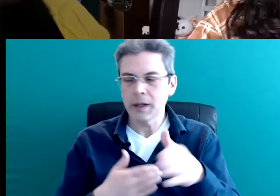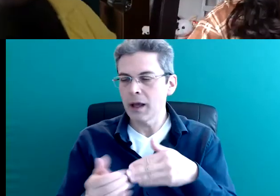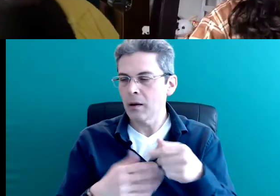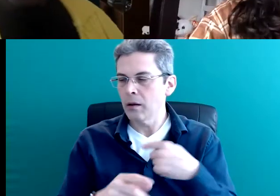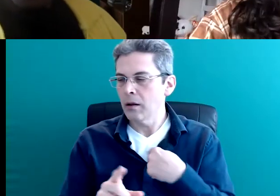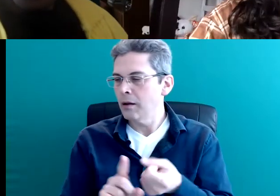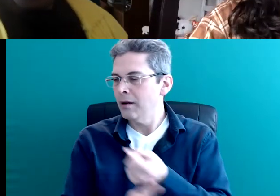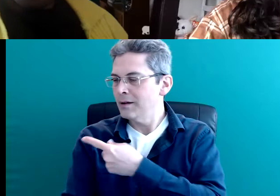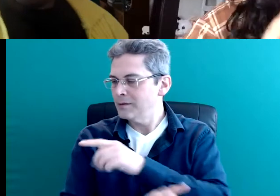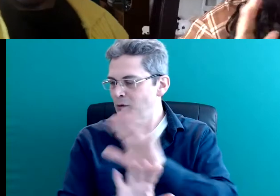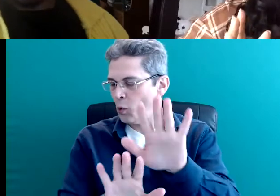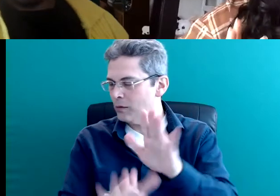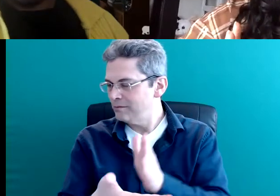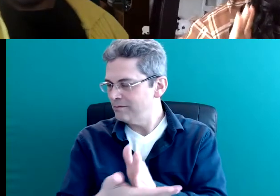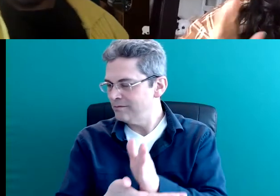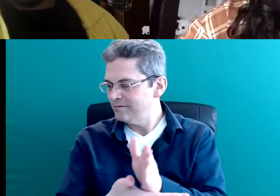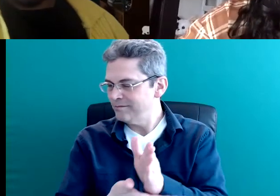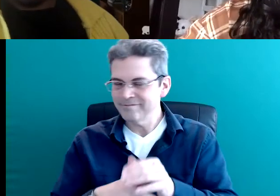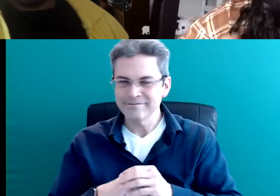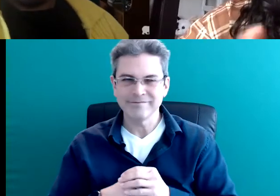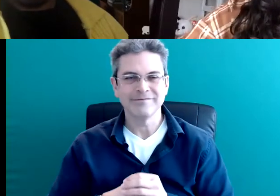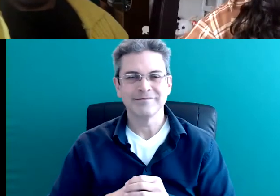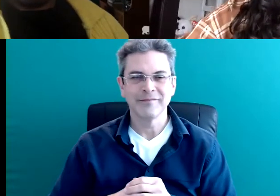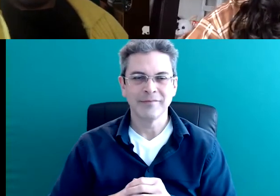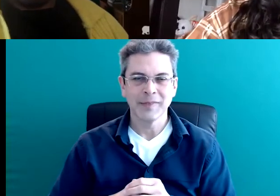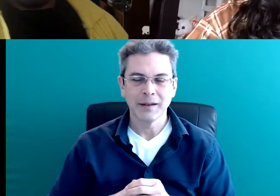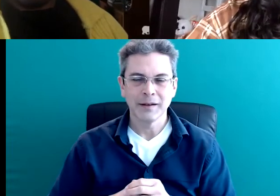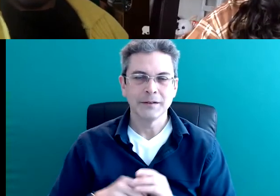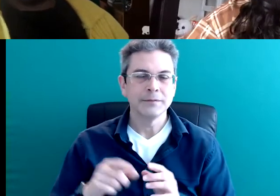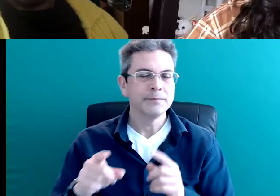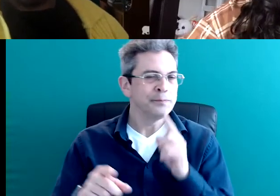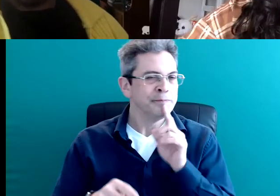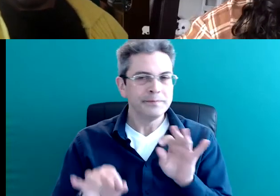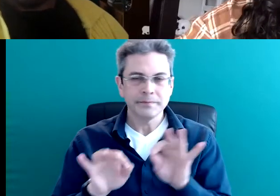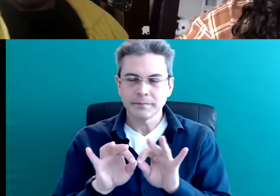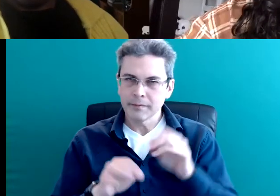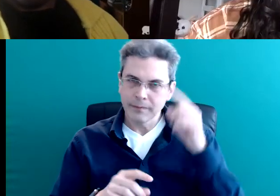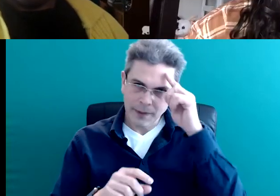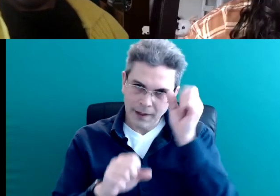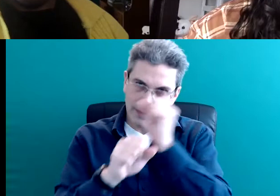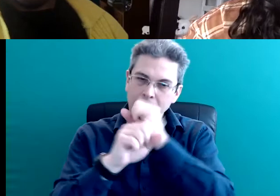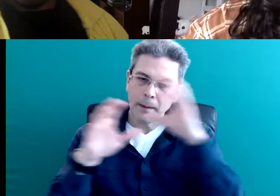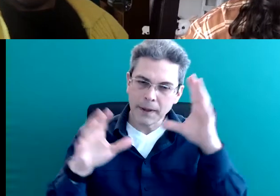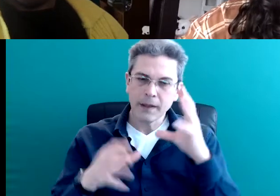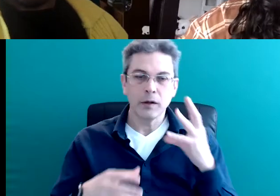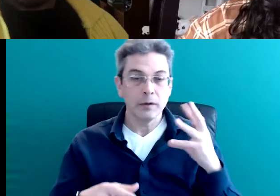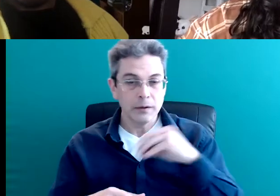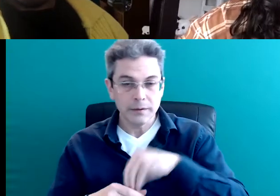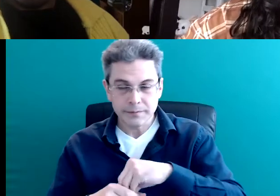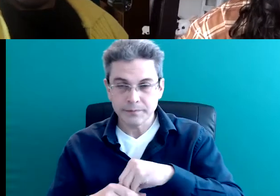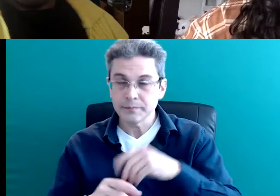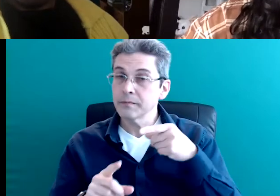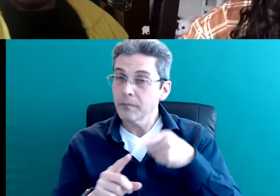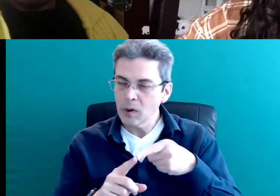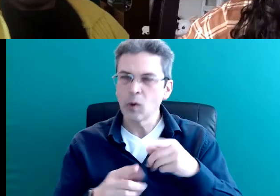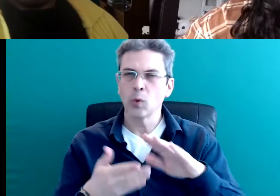I think thinking bigger and more inclusive is so important, especially because that goes into community care and caring for people